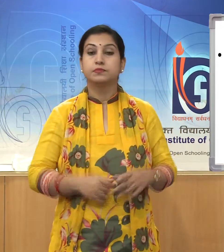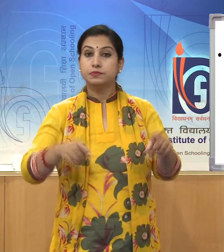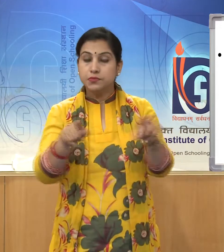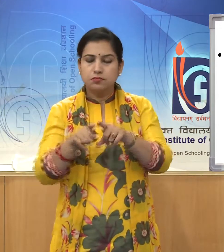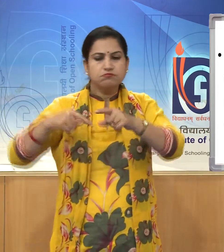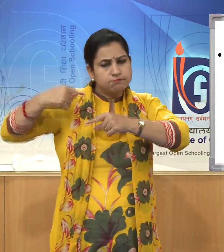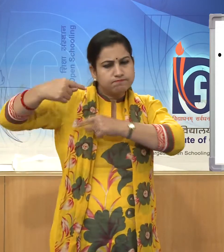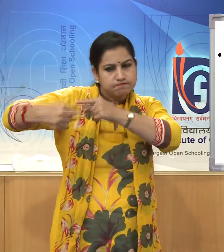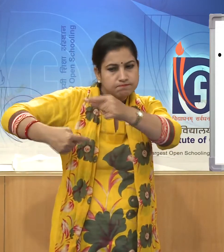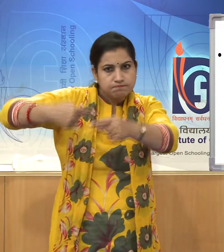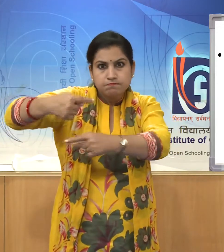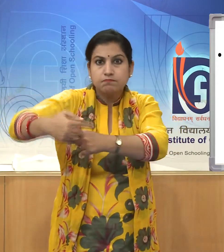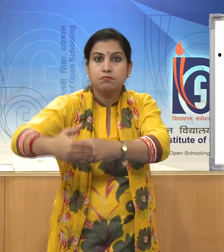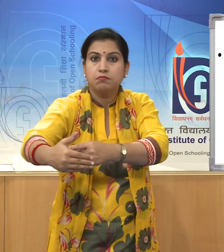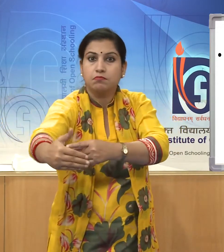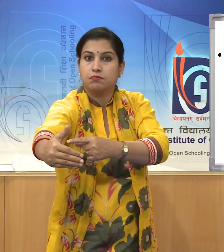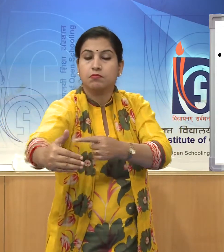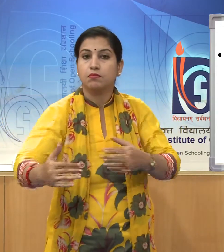and continued till